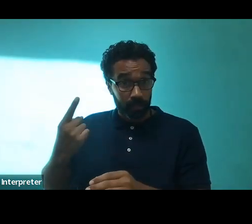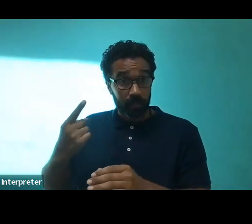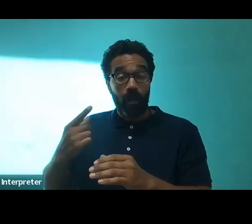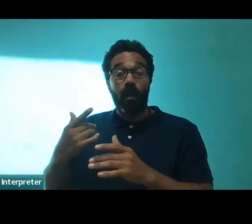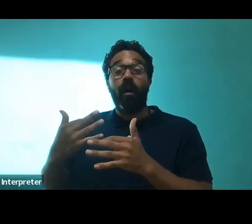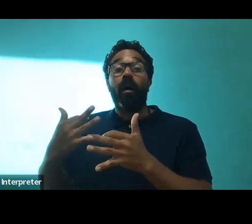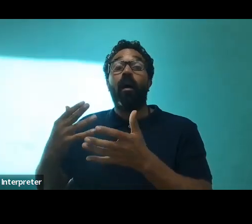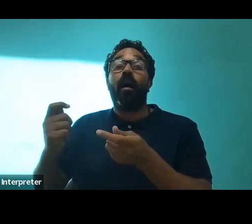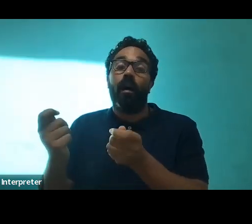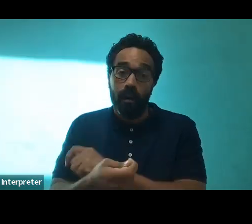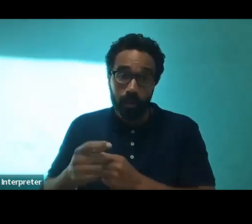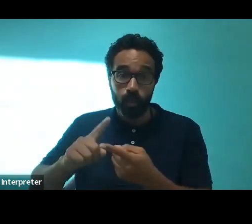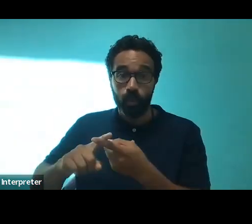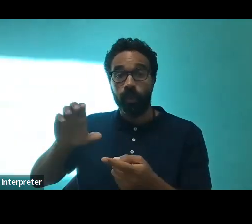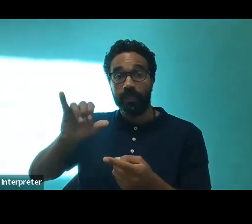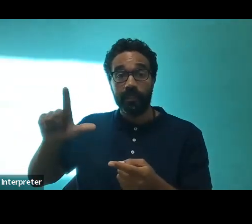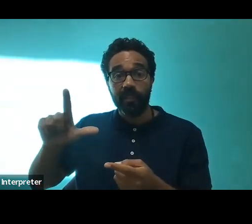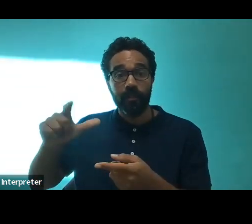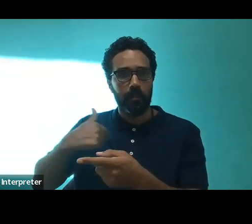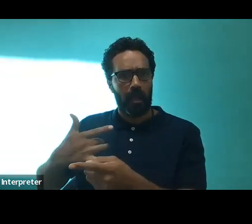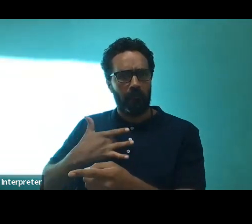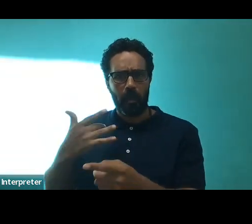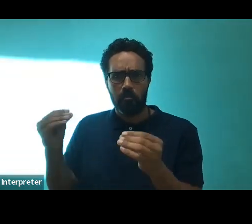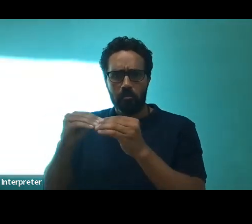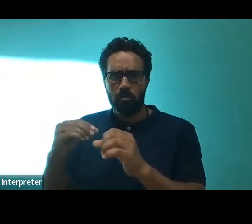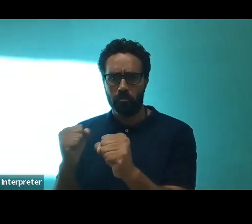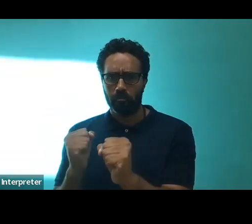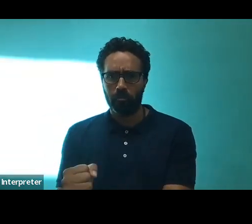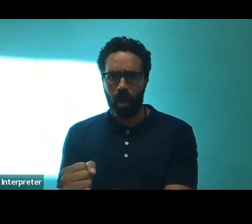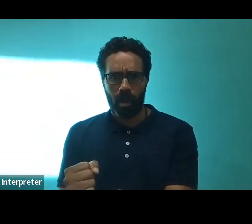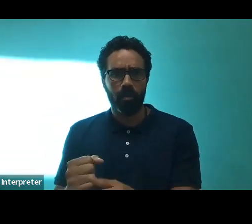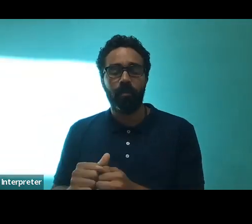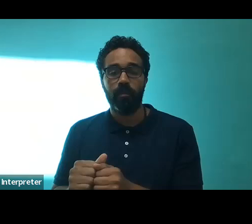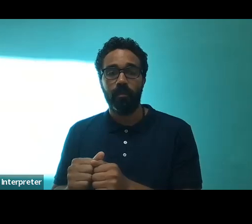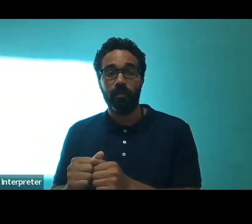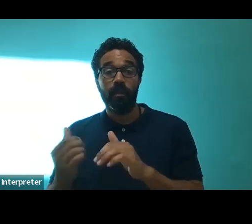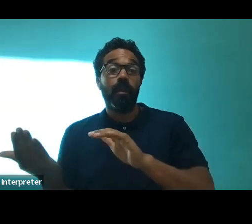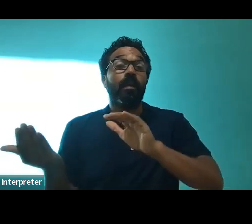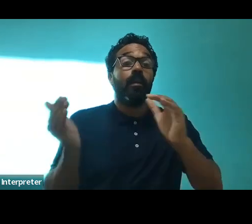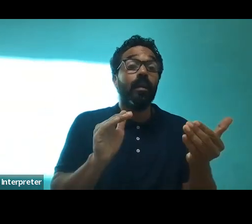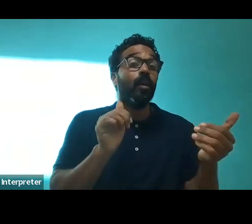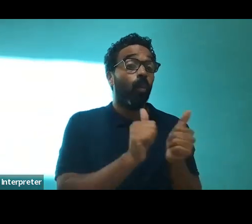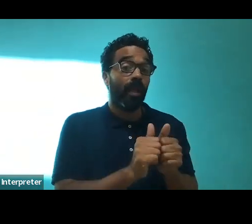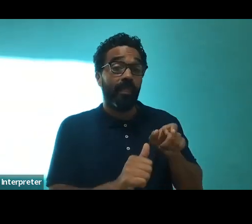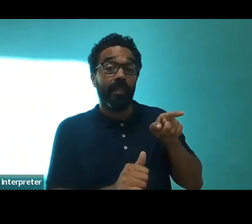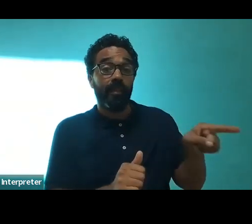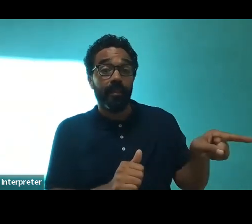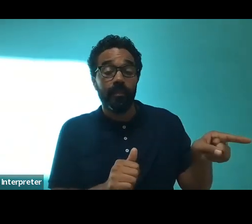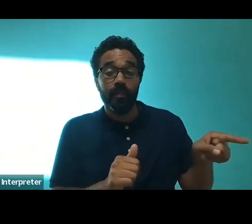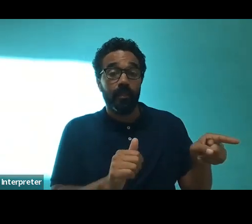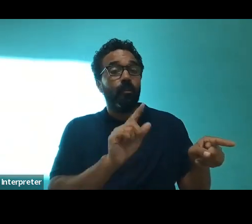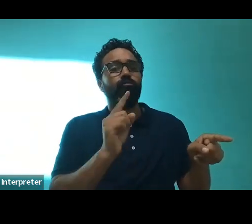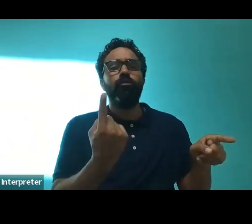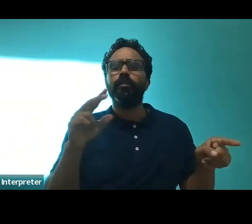within a community, versus if the CIL was created simply by a